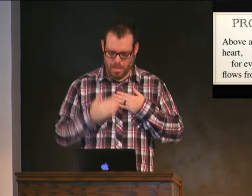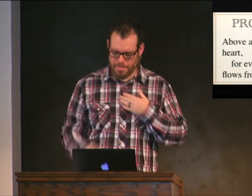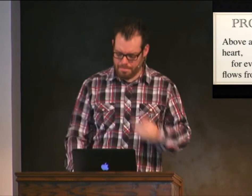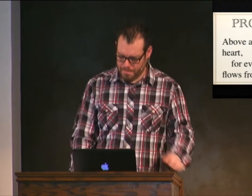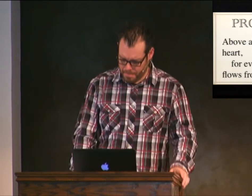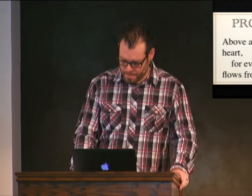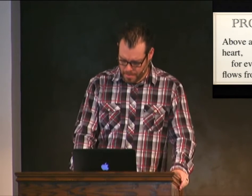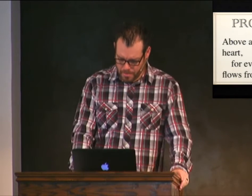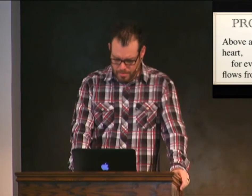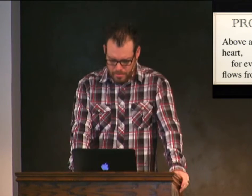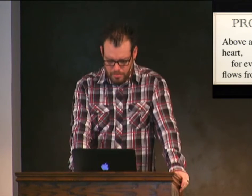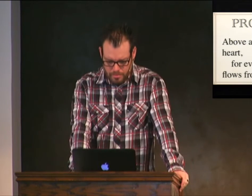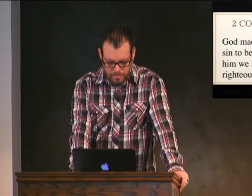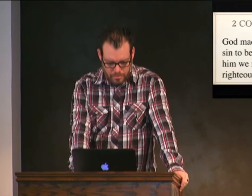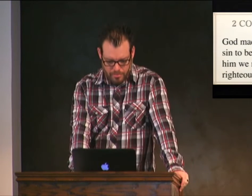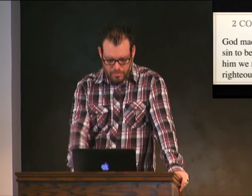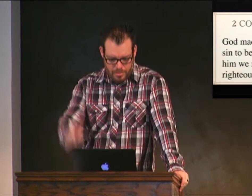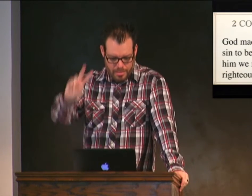It's my